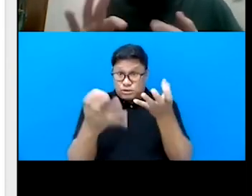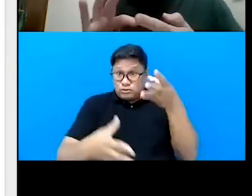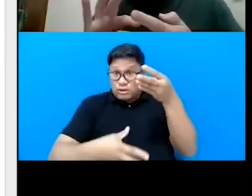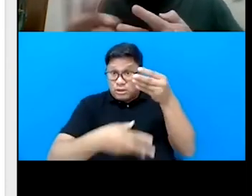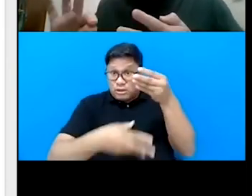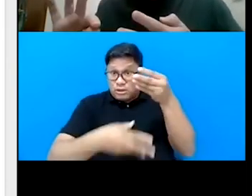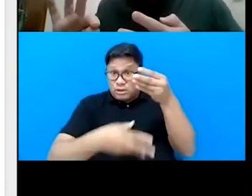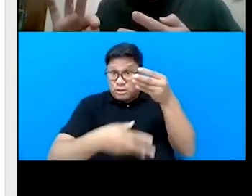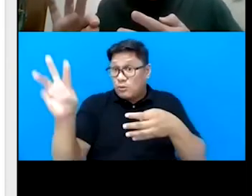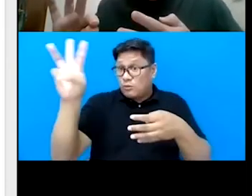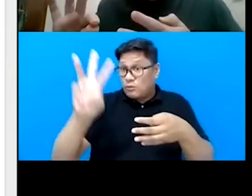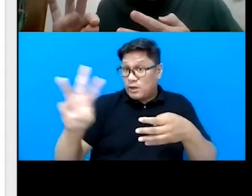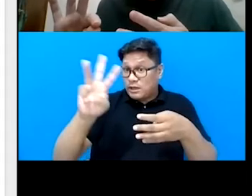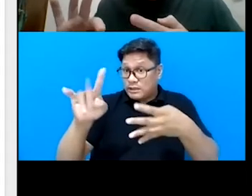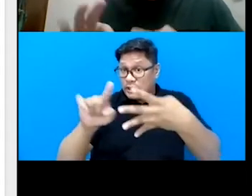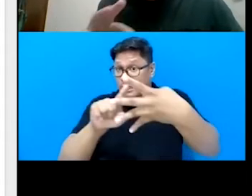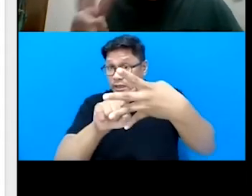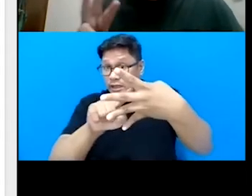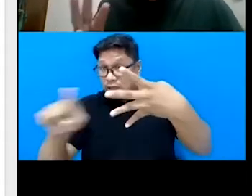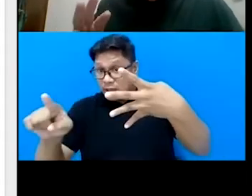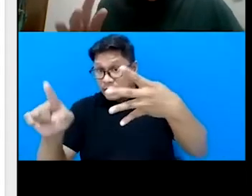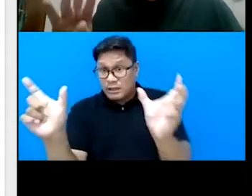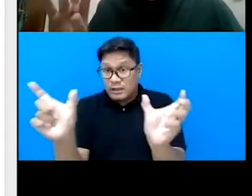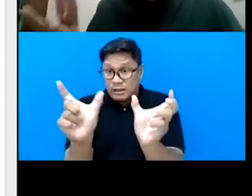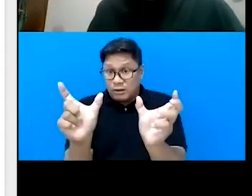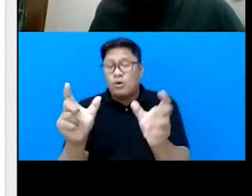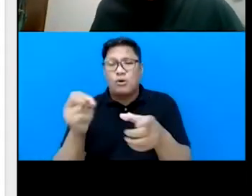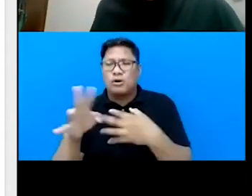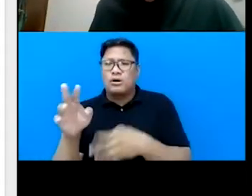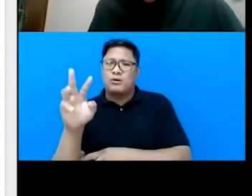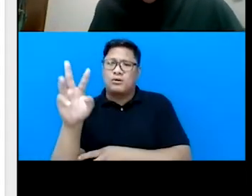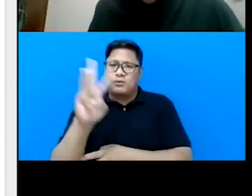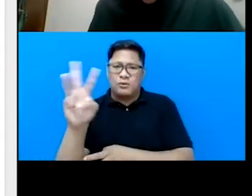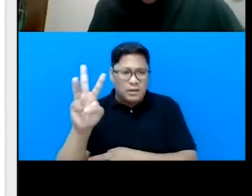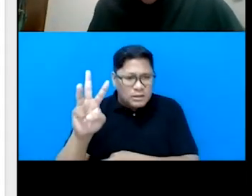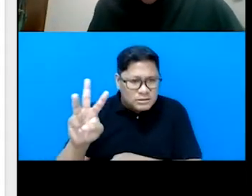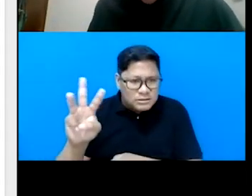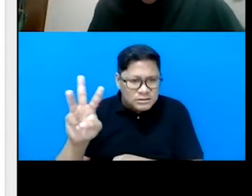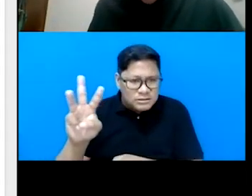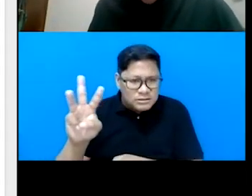Wednesday, second week, or just Wednesday, the 7th,